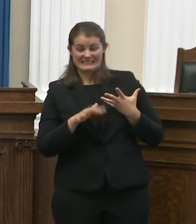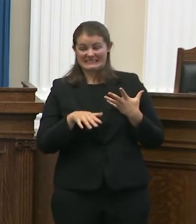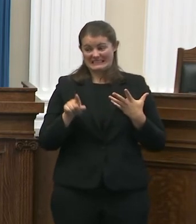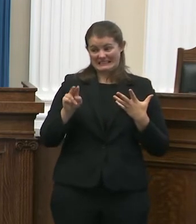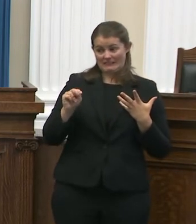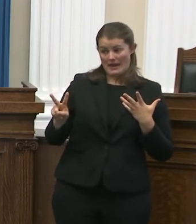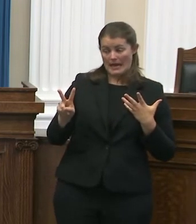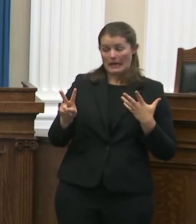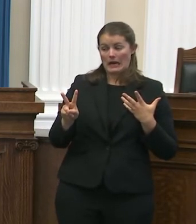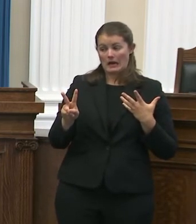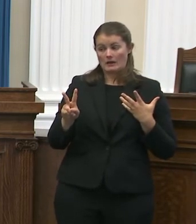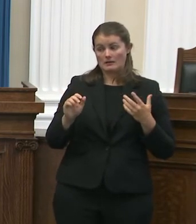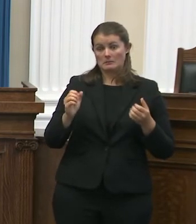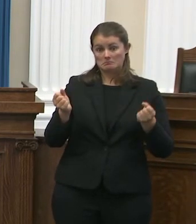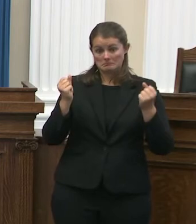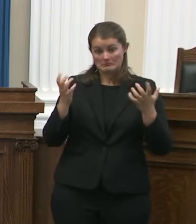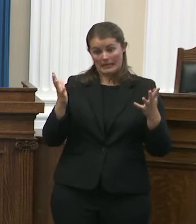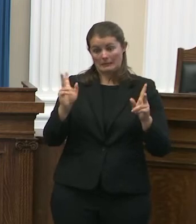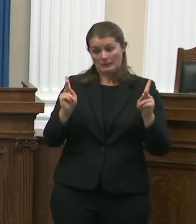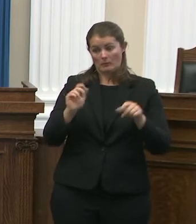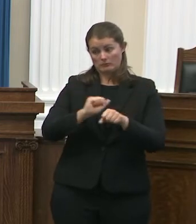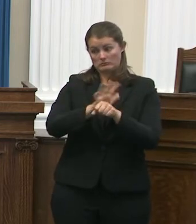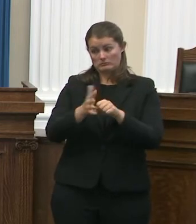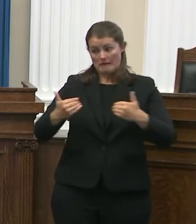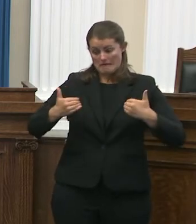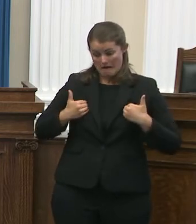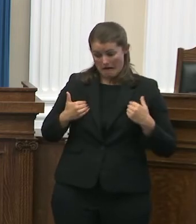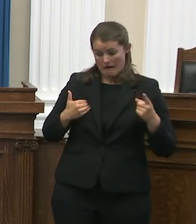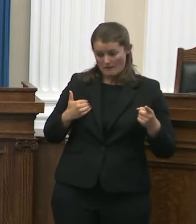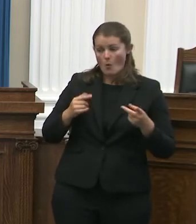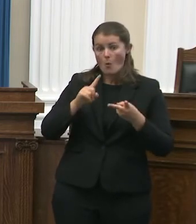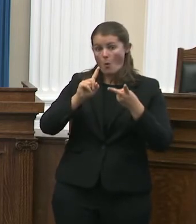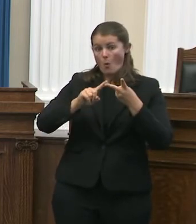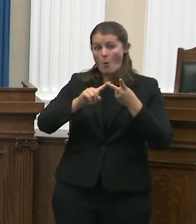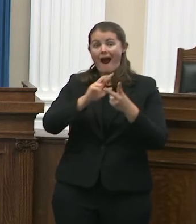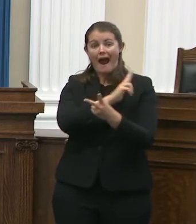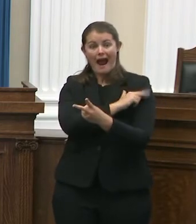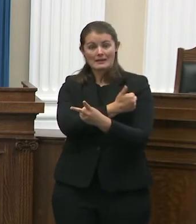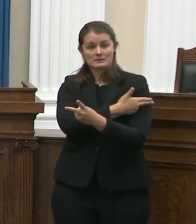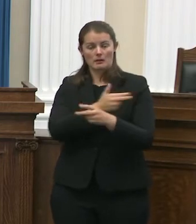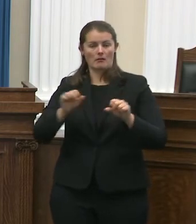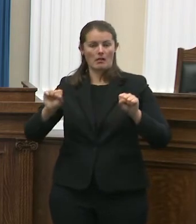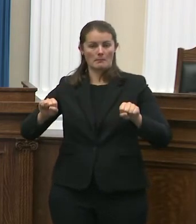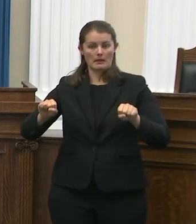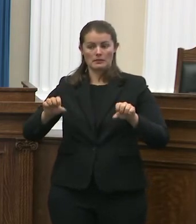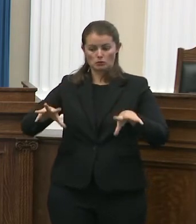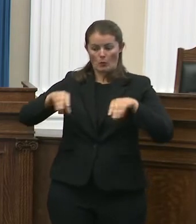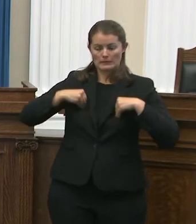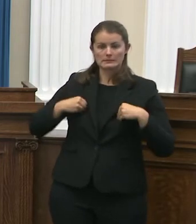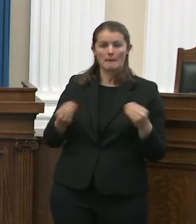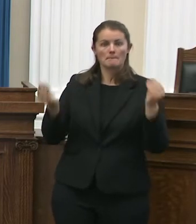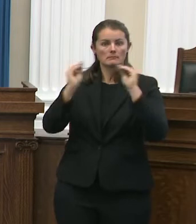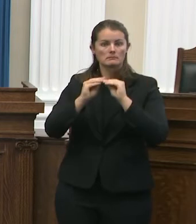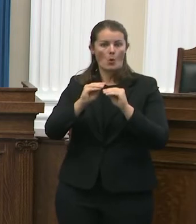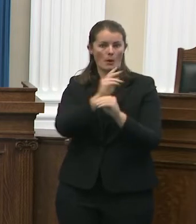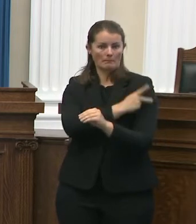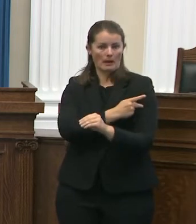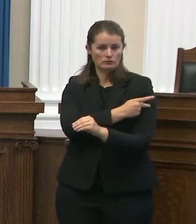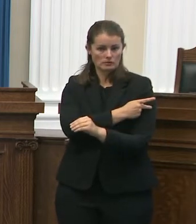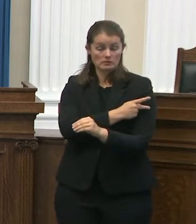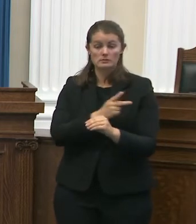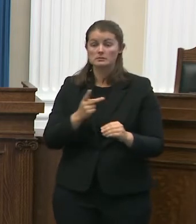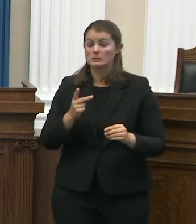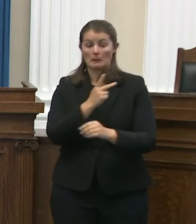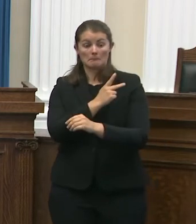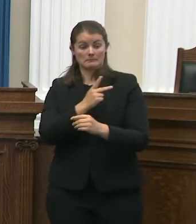I am, about our hospital capacities. You know, when you need a hospital room, you need an ICU room, you need it now.